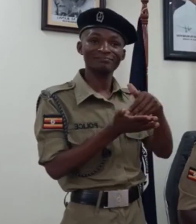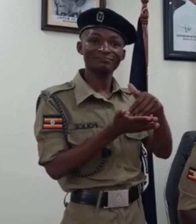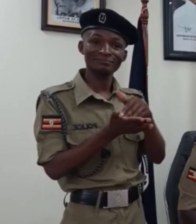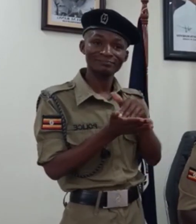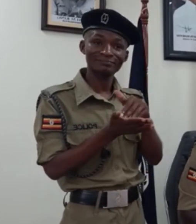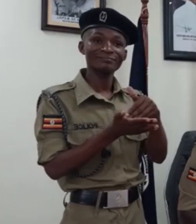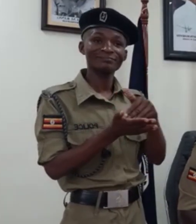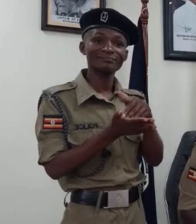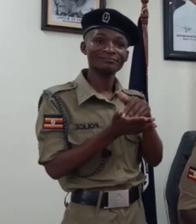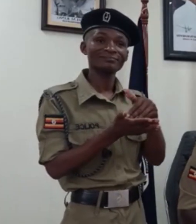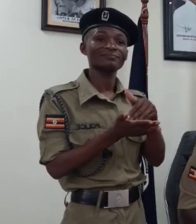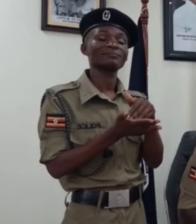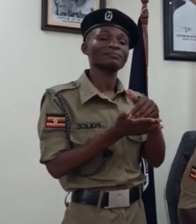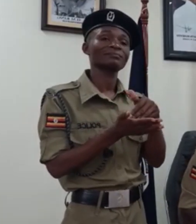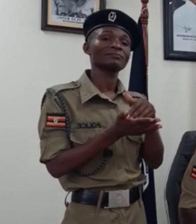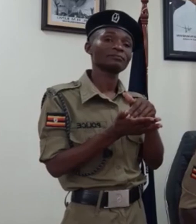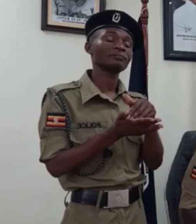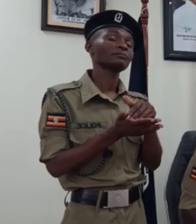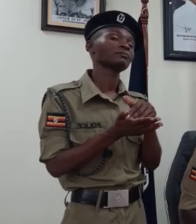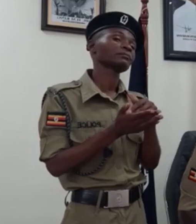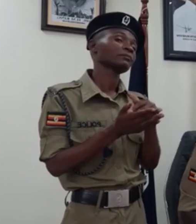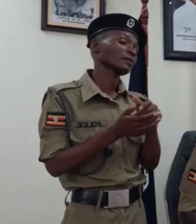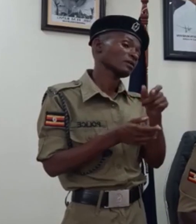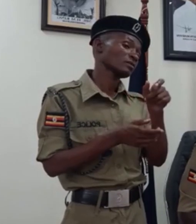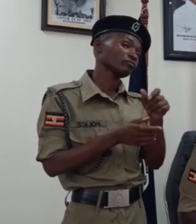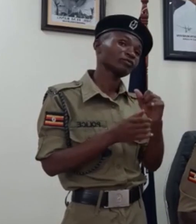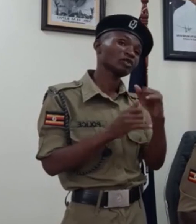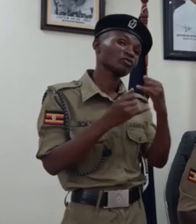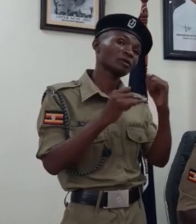n'atandika okubaka omukka